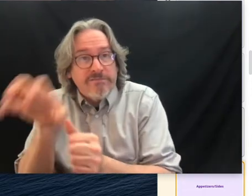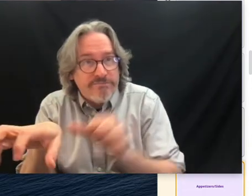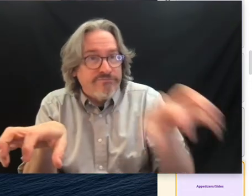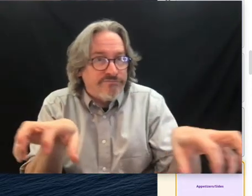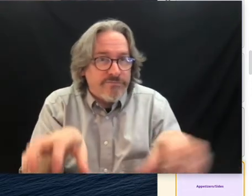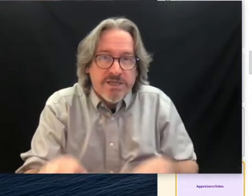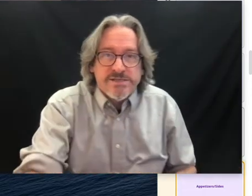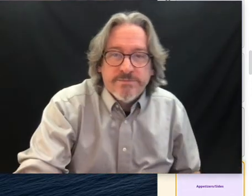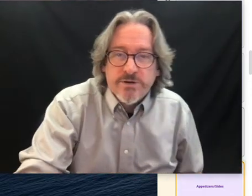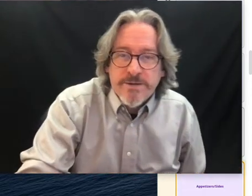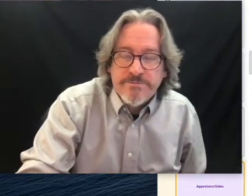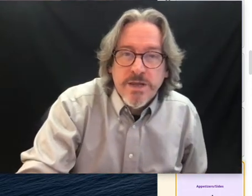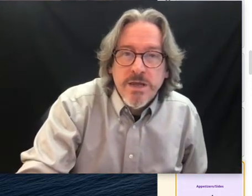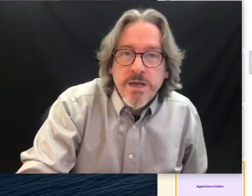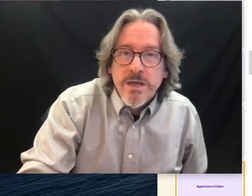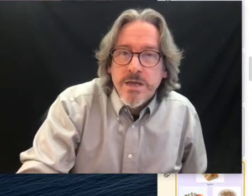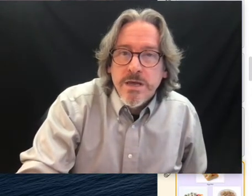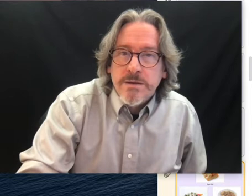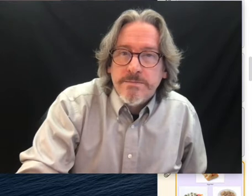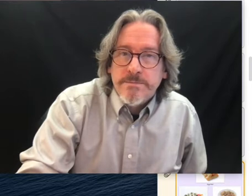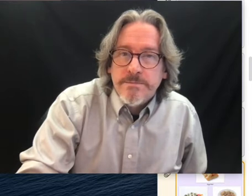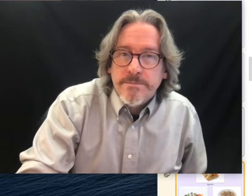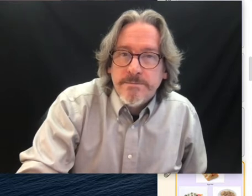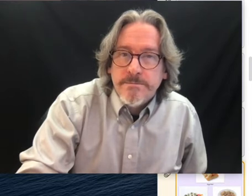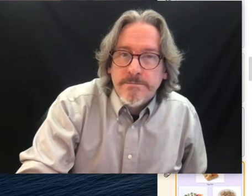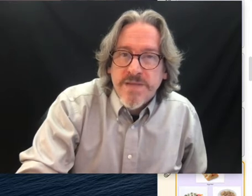with this. Okay.